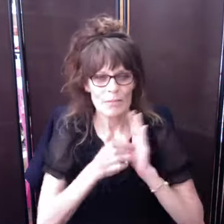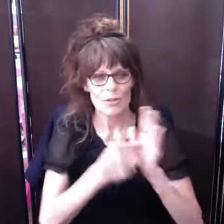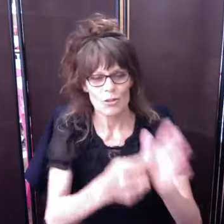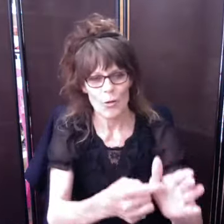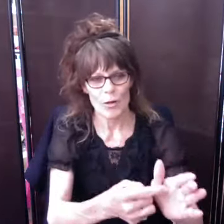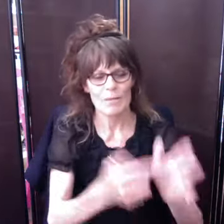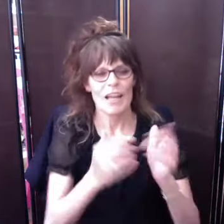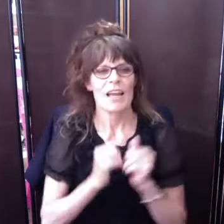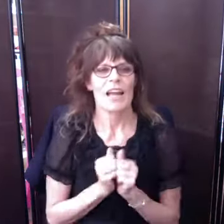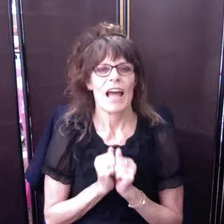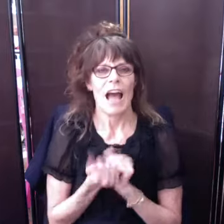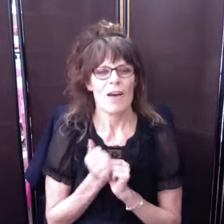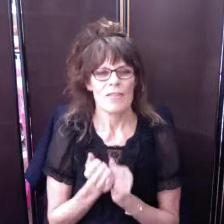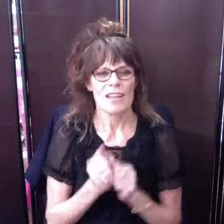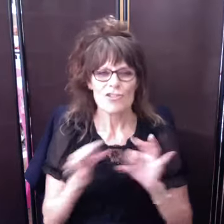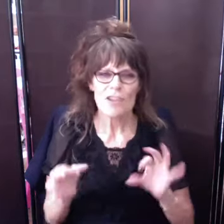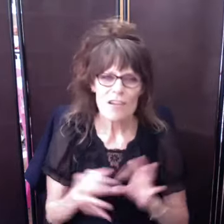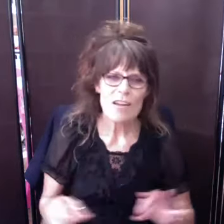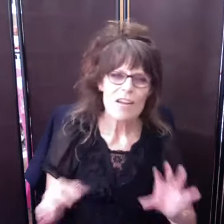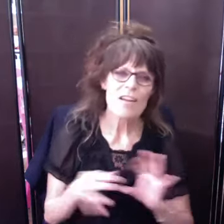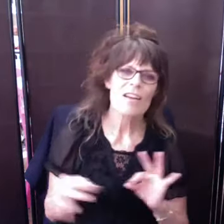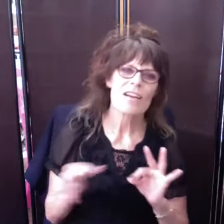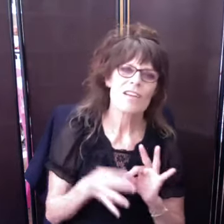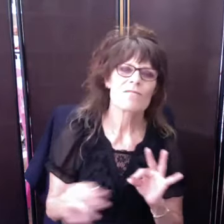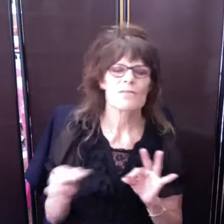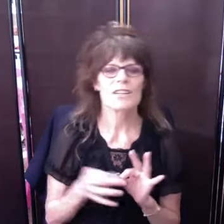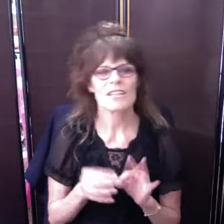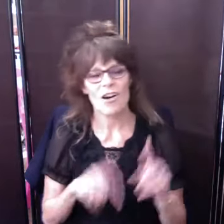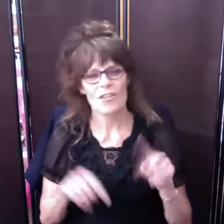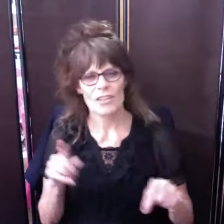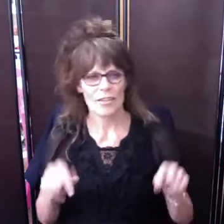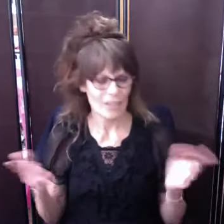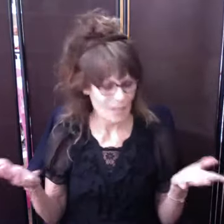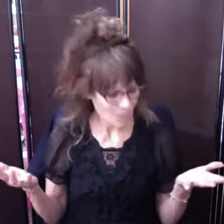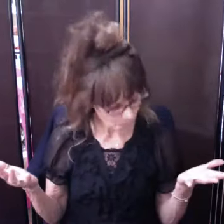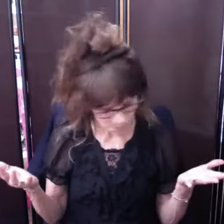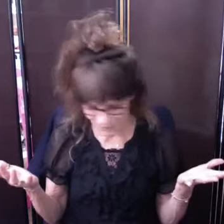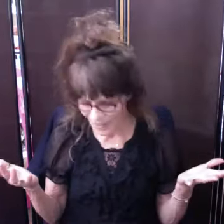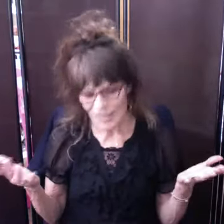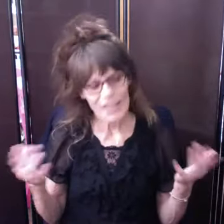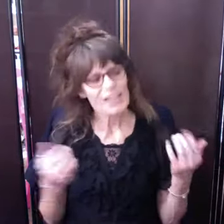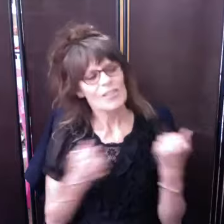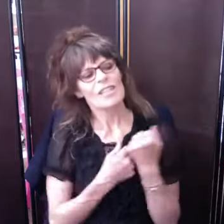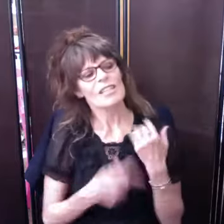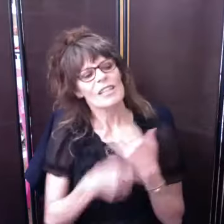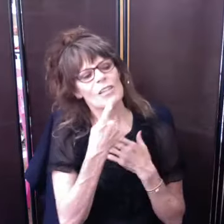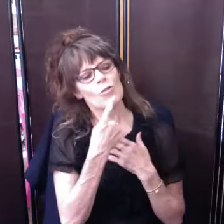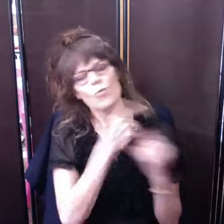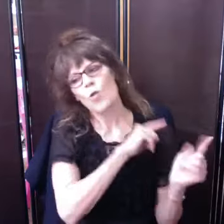in meetings, but what they were doing in what I call pavement time. That sponsor insisted that I go and have a hamburger with you, and I sat across the table